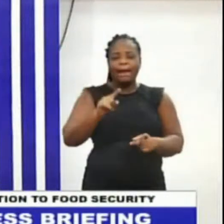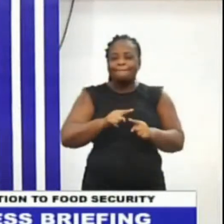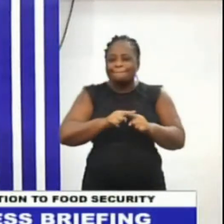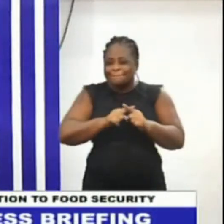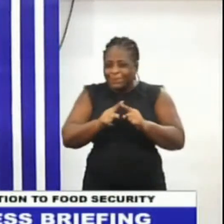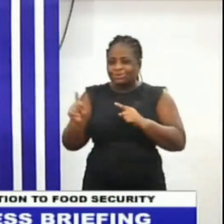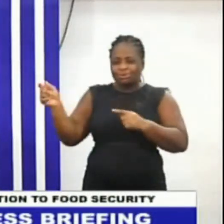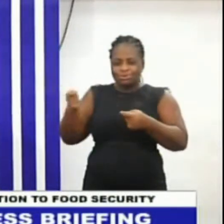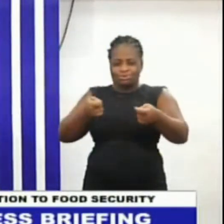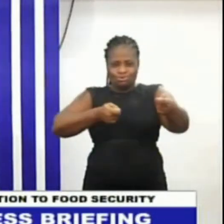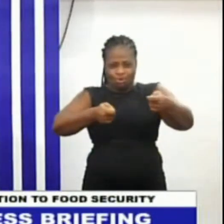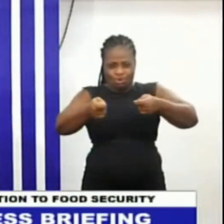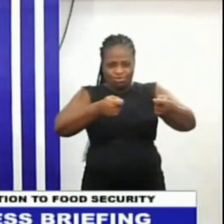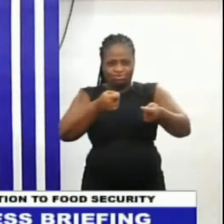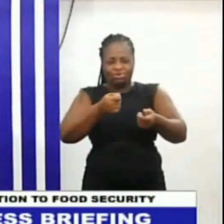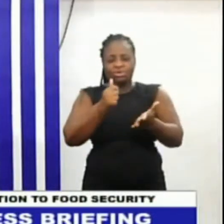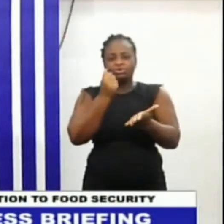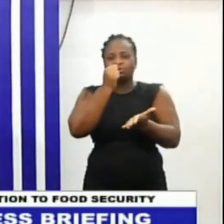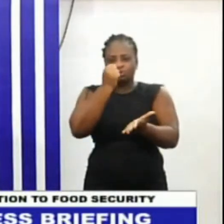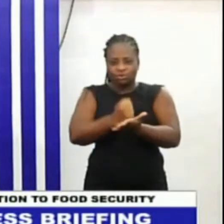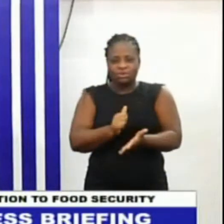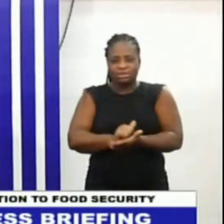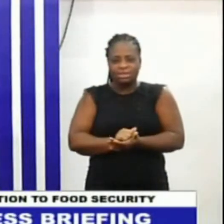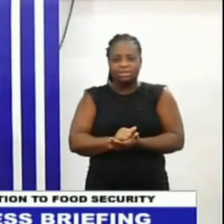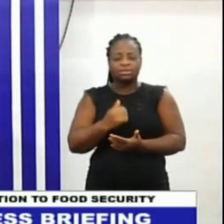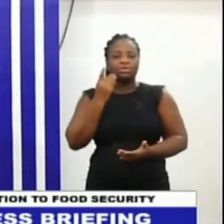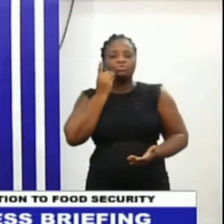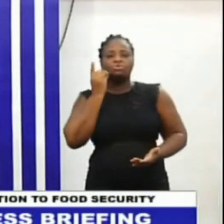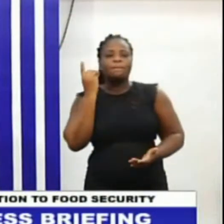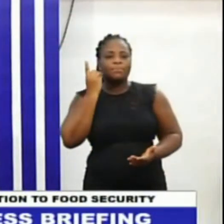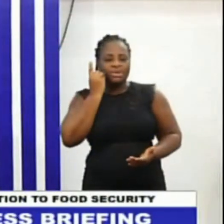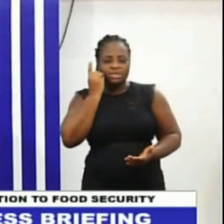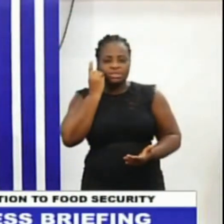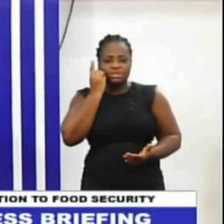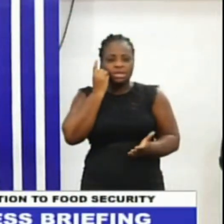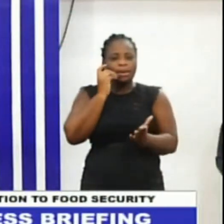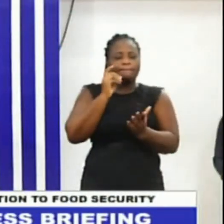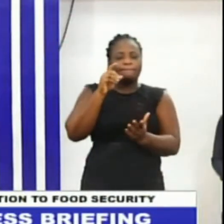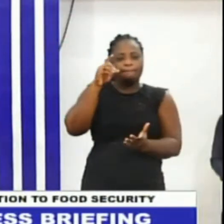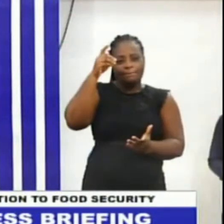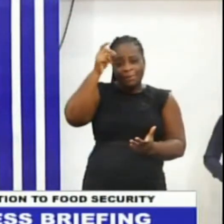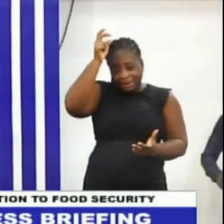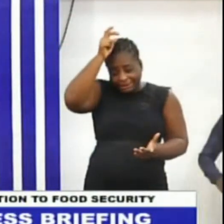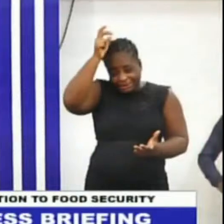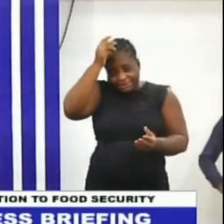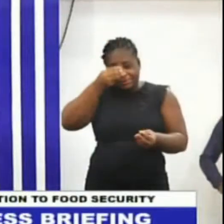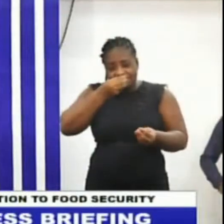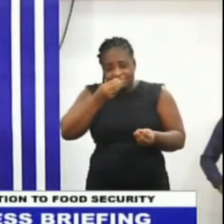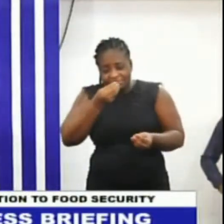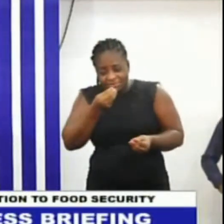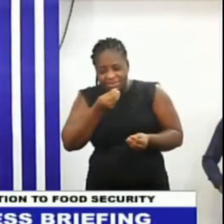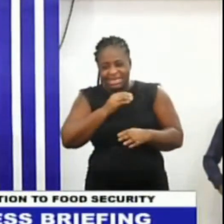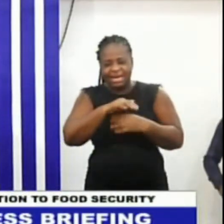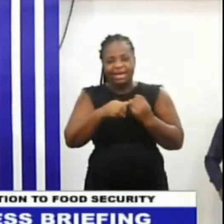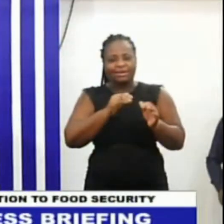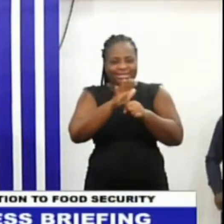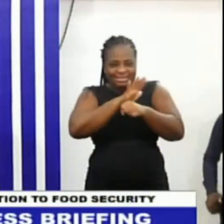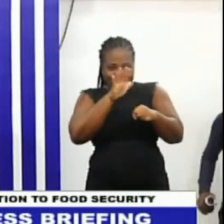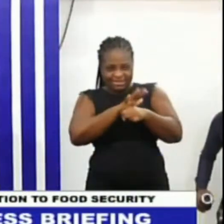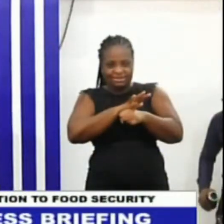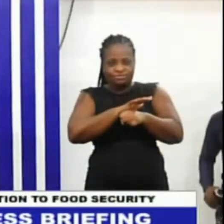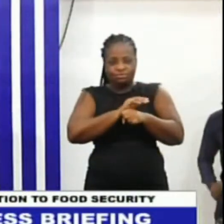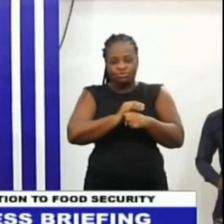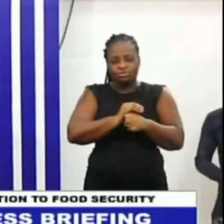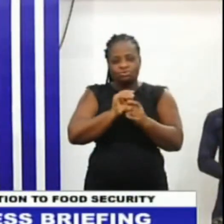to ensure that domestic output of poultry feed is sufficient to meet our new poultry project, which